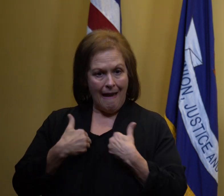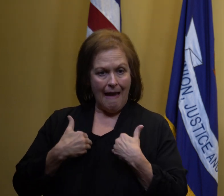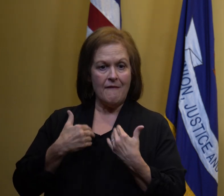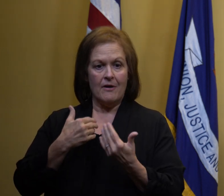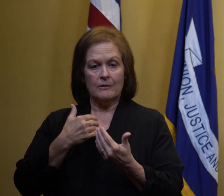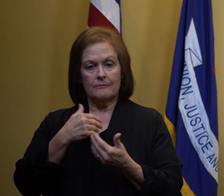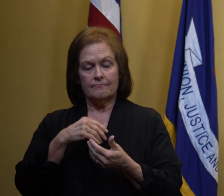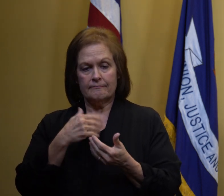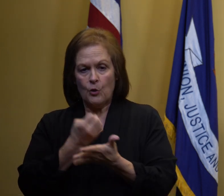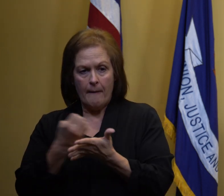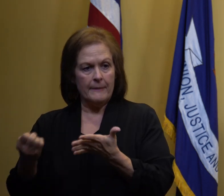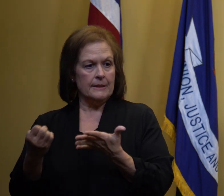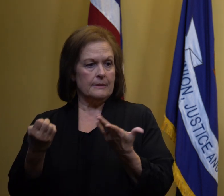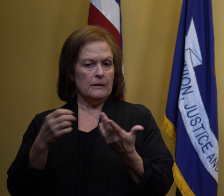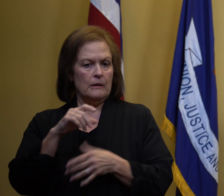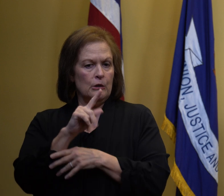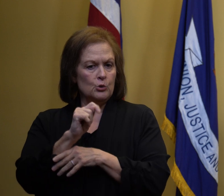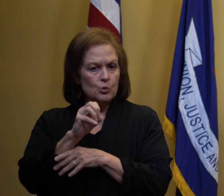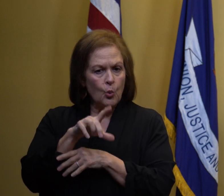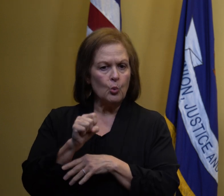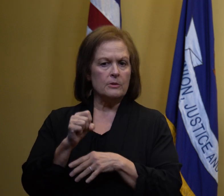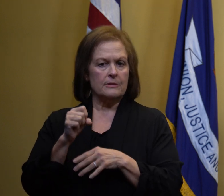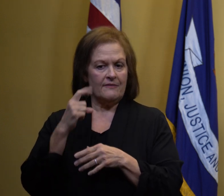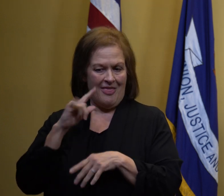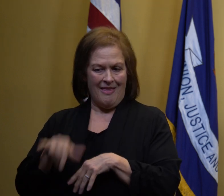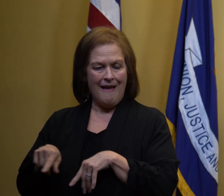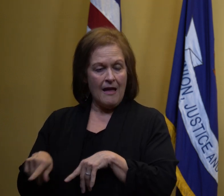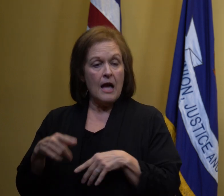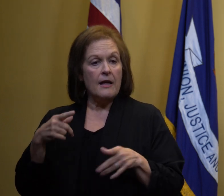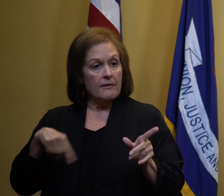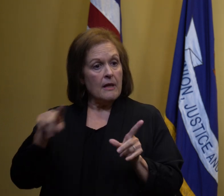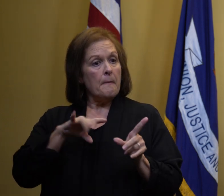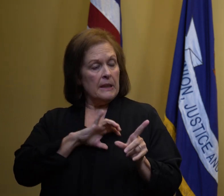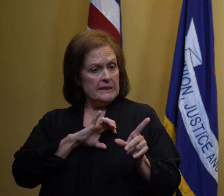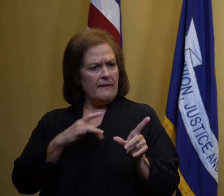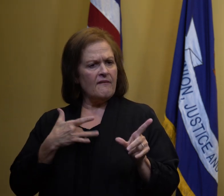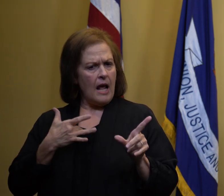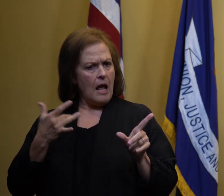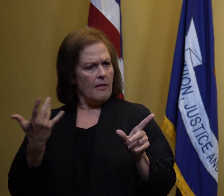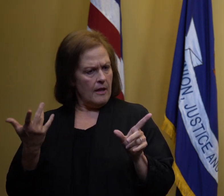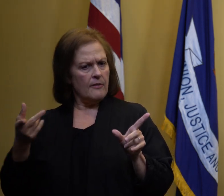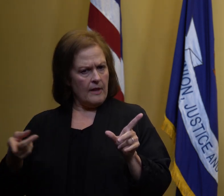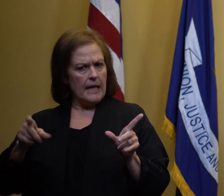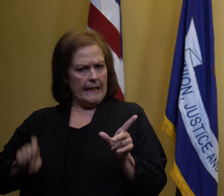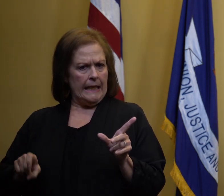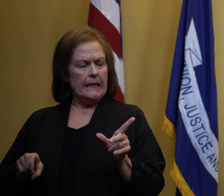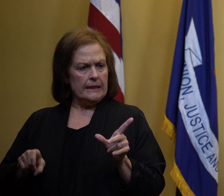tools, and equipment that our officers identified as what they feel that they need, again, to be those